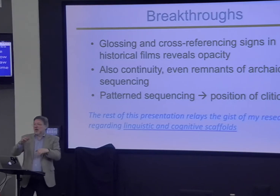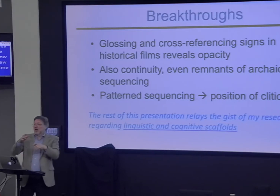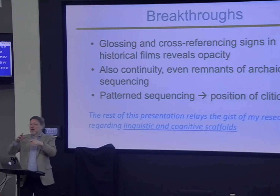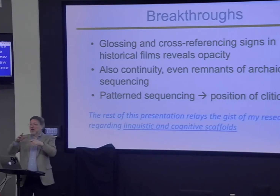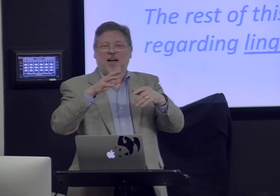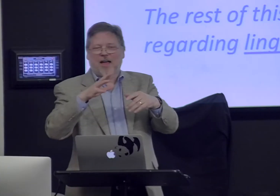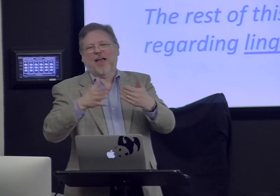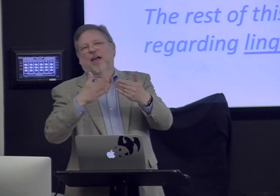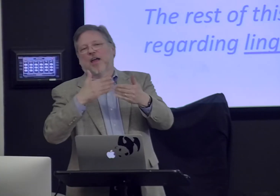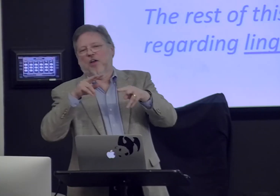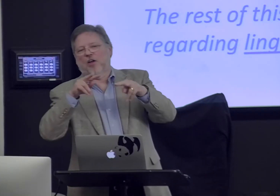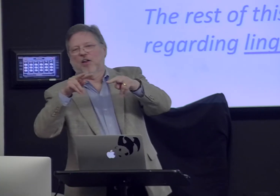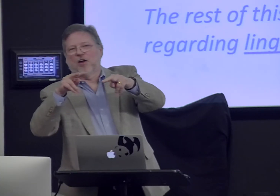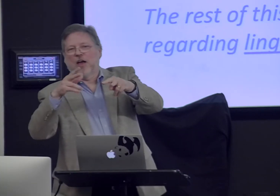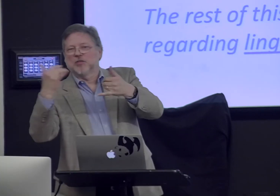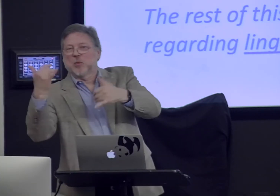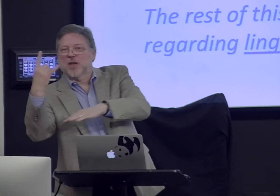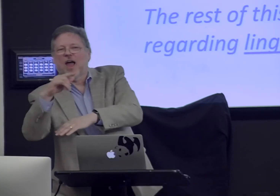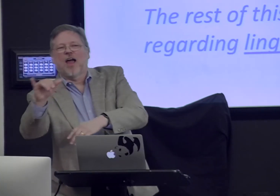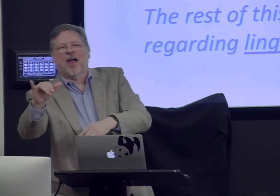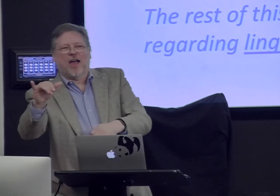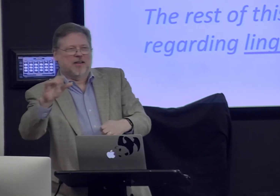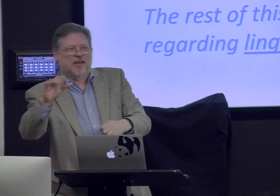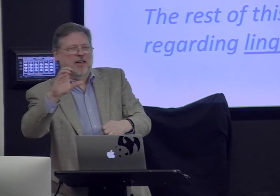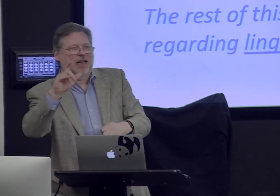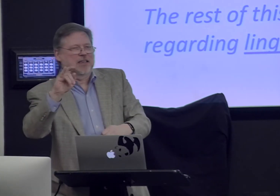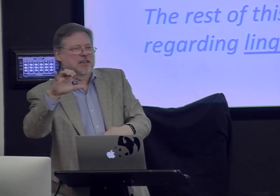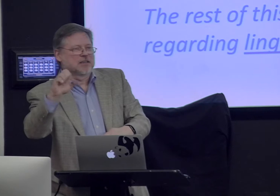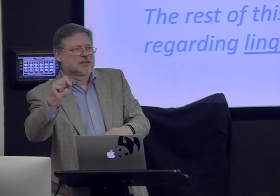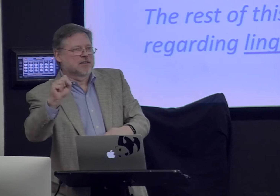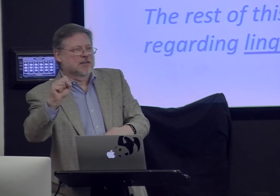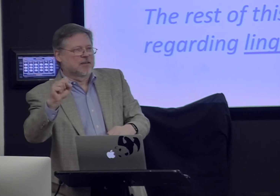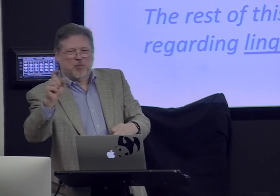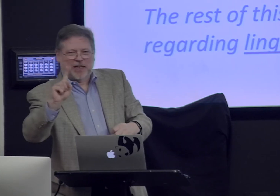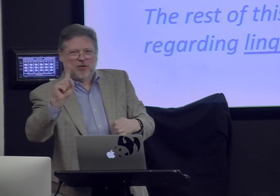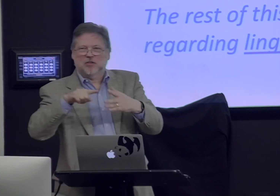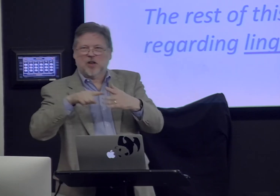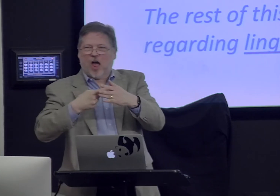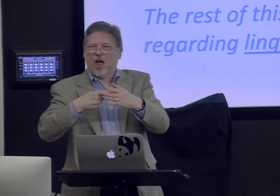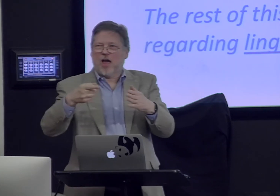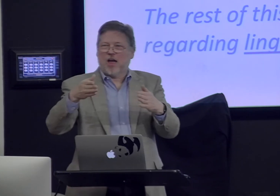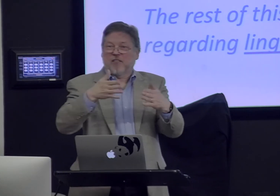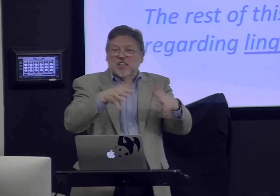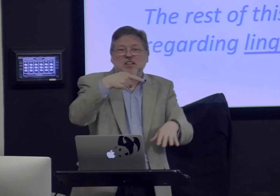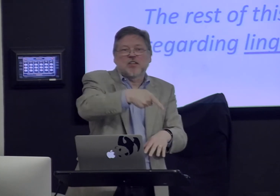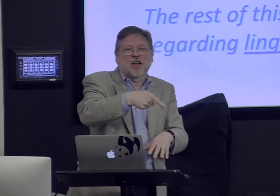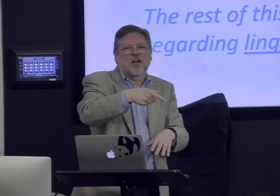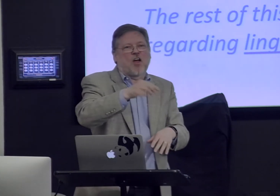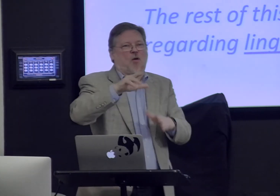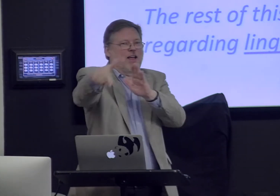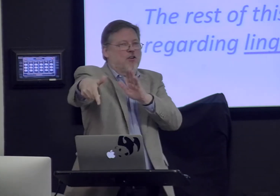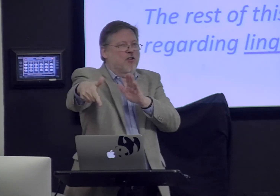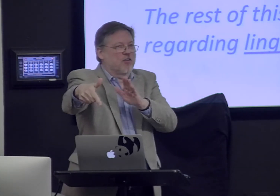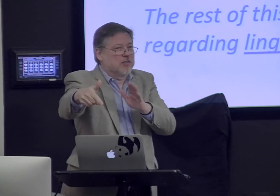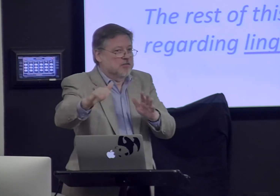ages that were captured on film in the early 1900s. The sequencing remained the same regardless